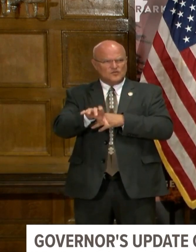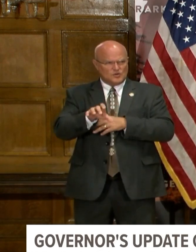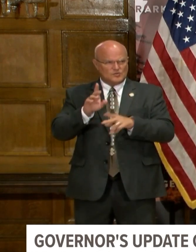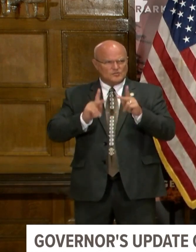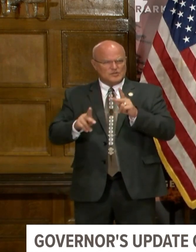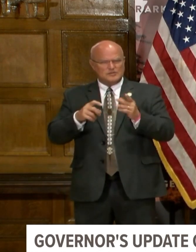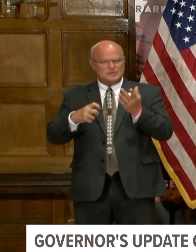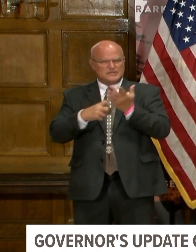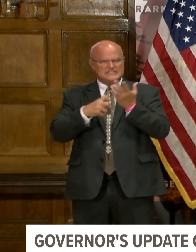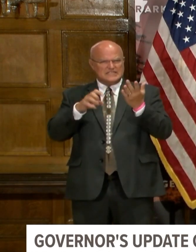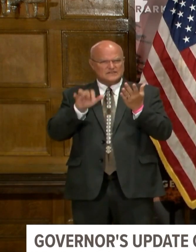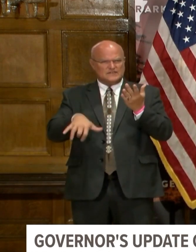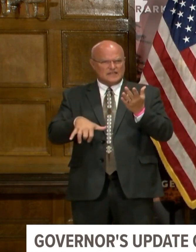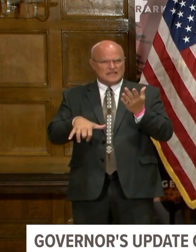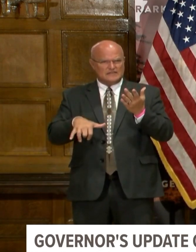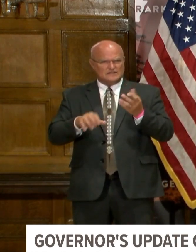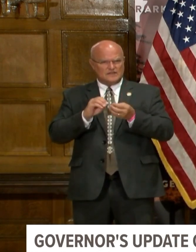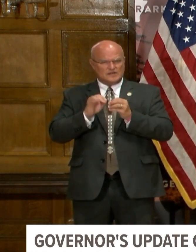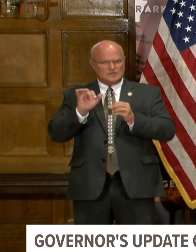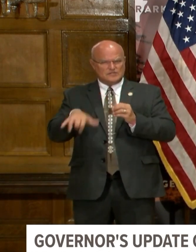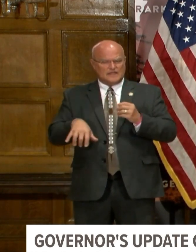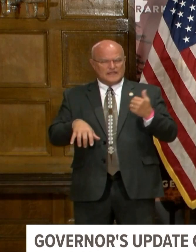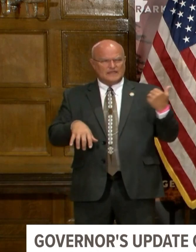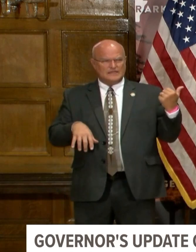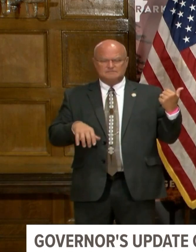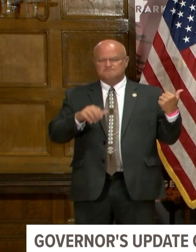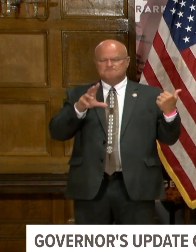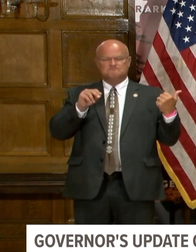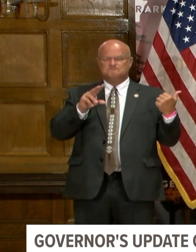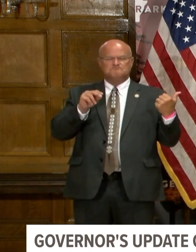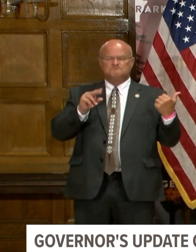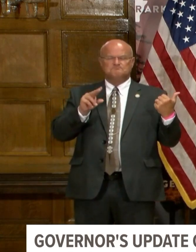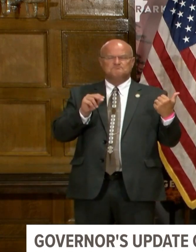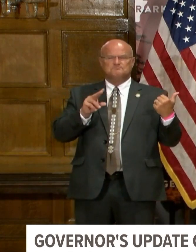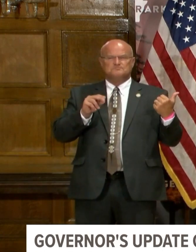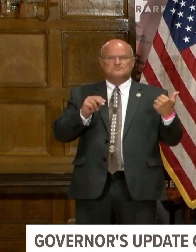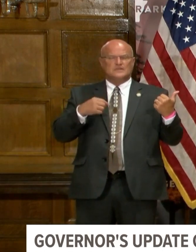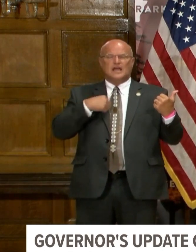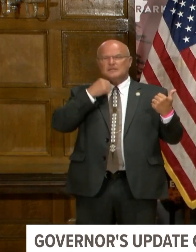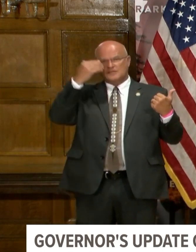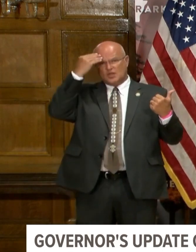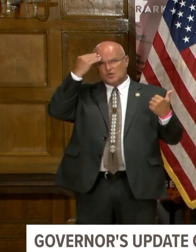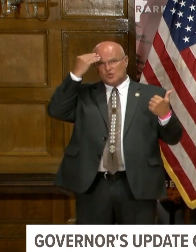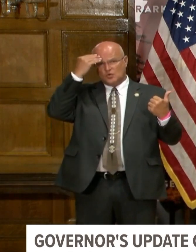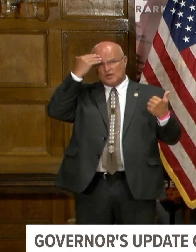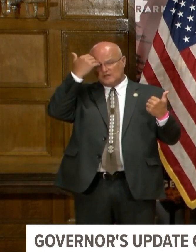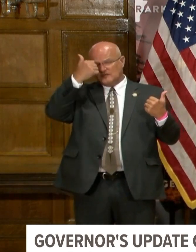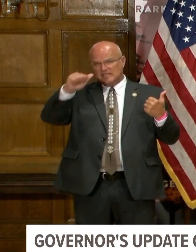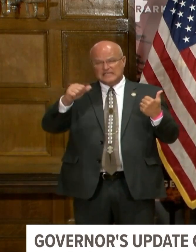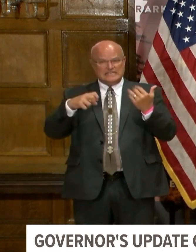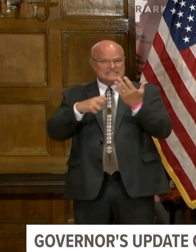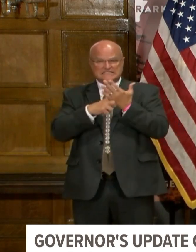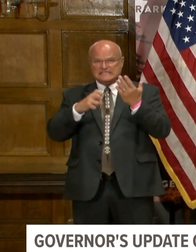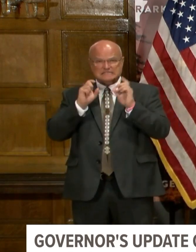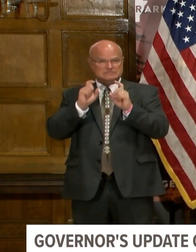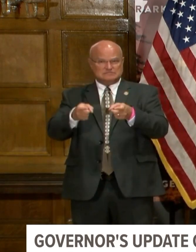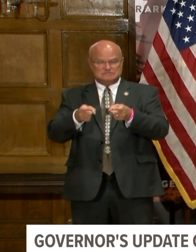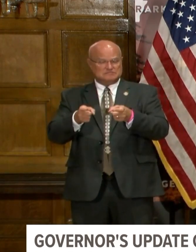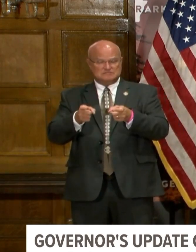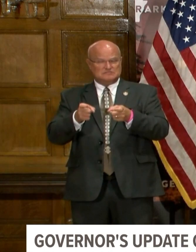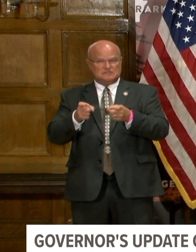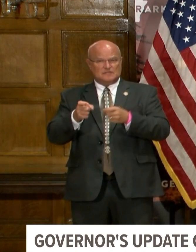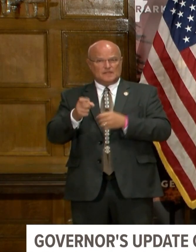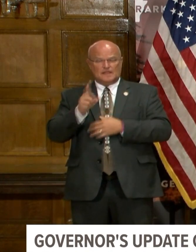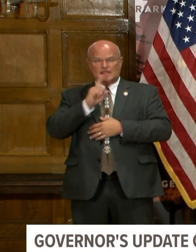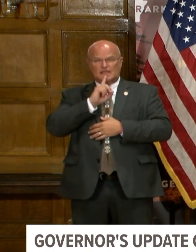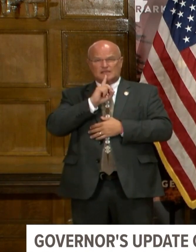people being cited for this? And do you have numbers on that? I do not. I'm not aware of any citations.